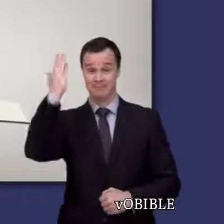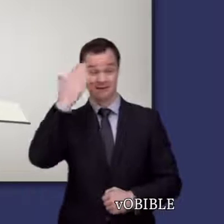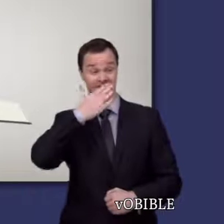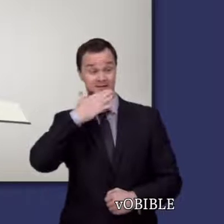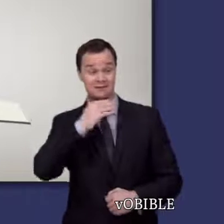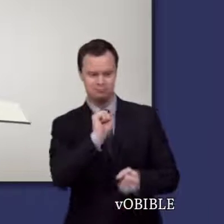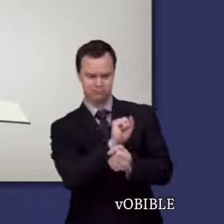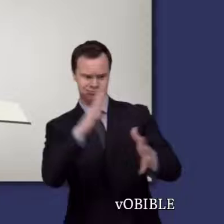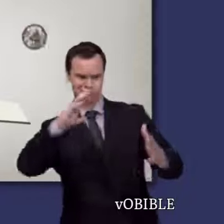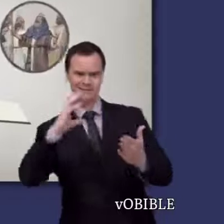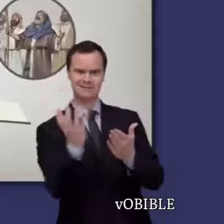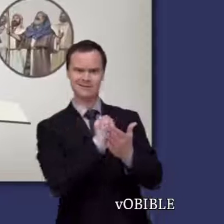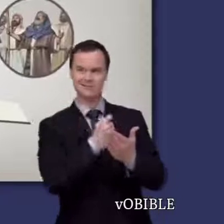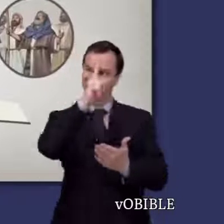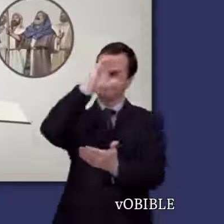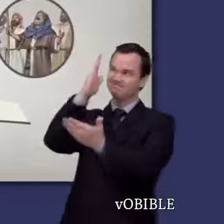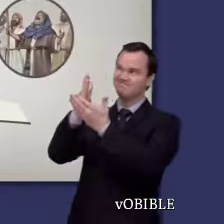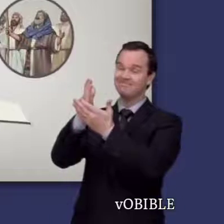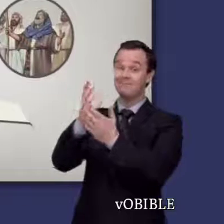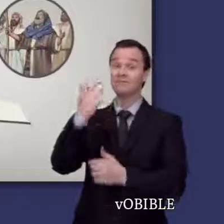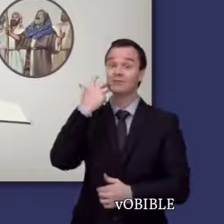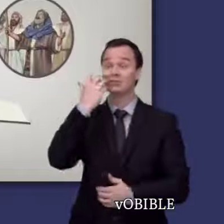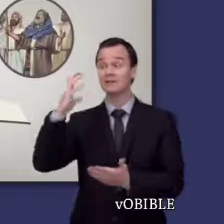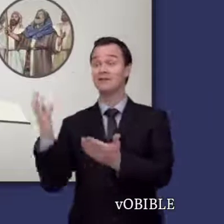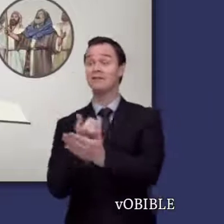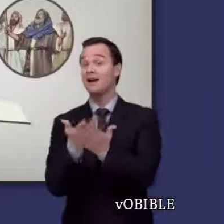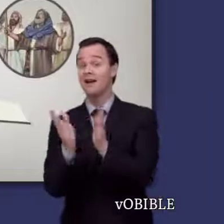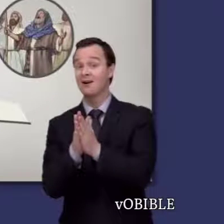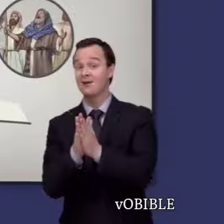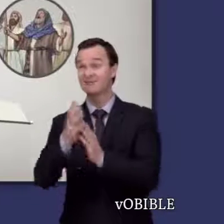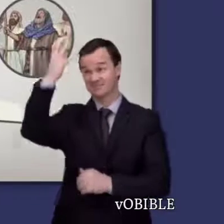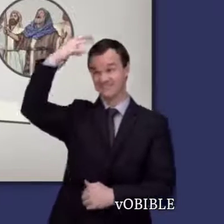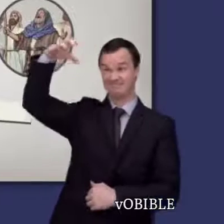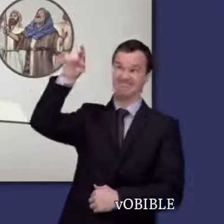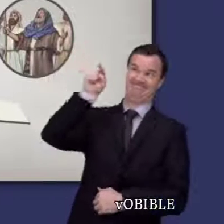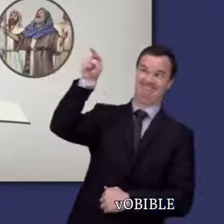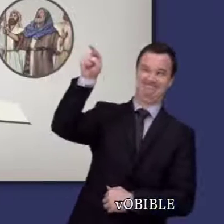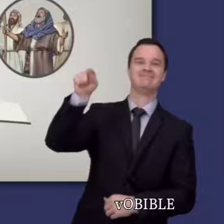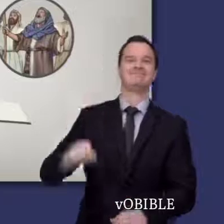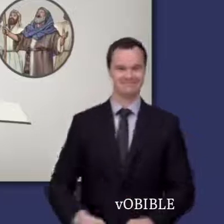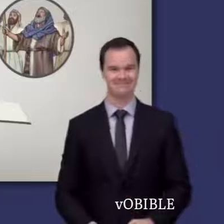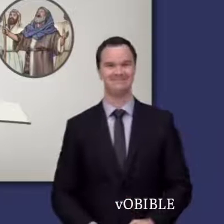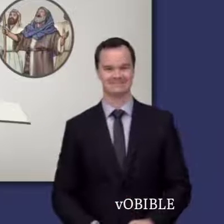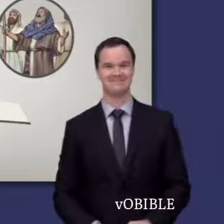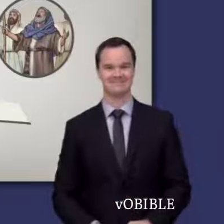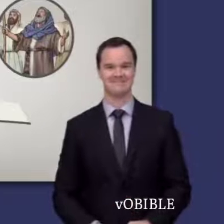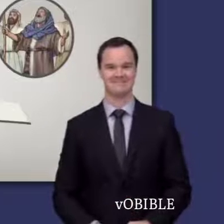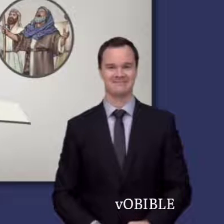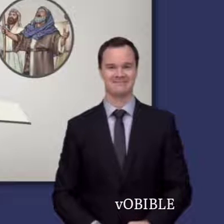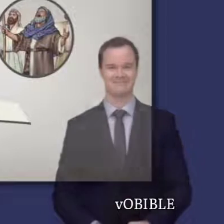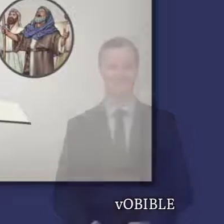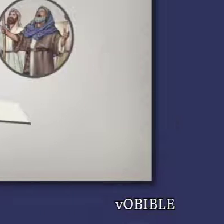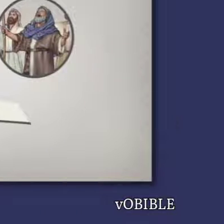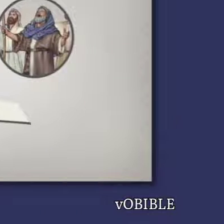the humble and meek, and see how his deliverance of Israel strengthens our faith in our future